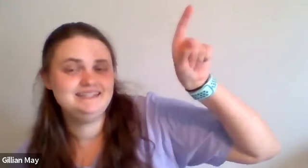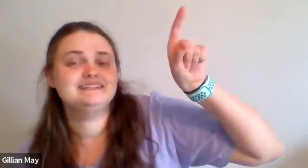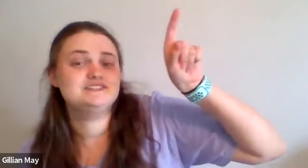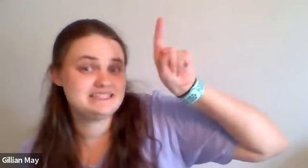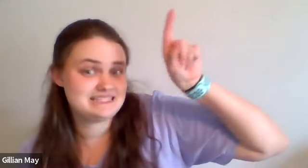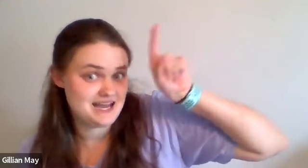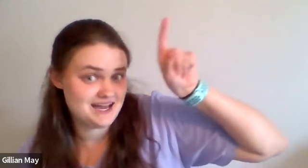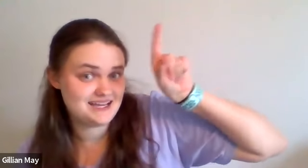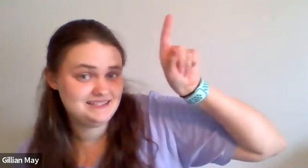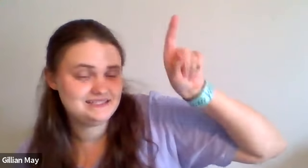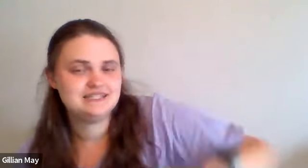So the sky.